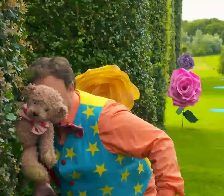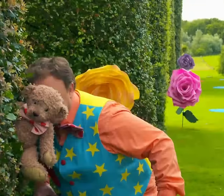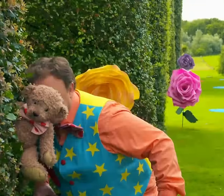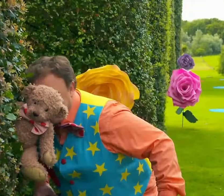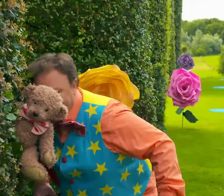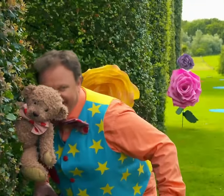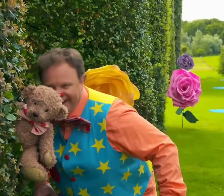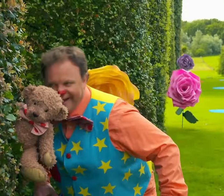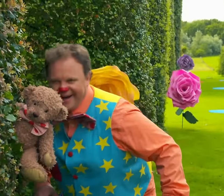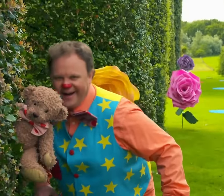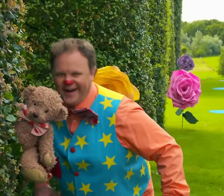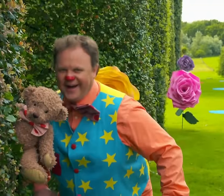Hello, Mr. Tumble.